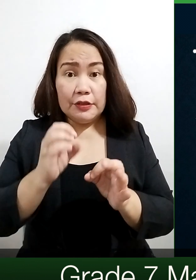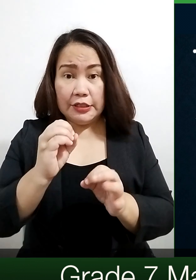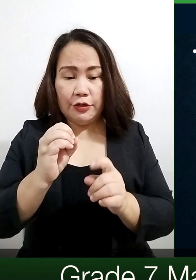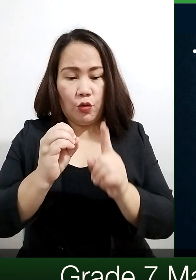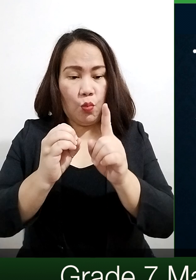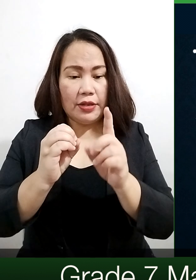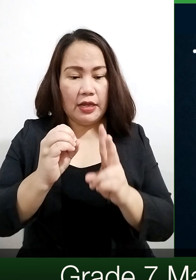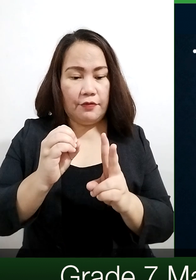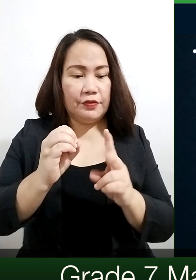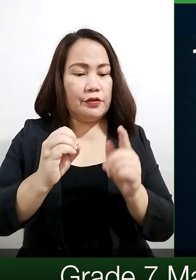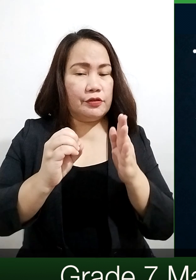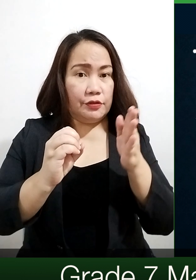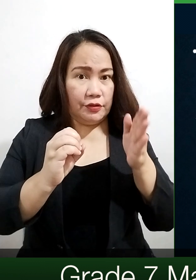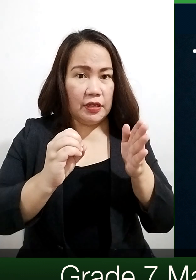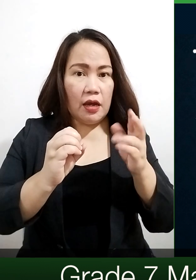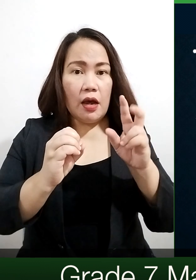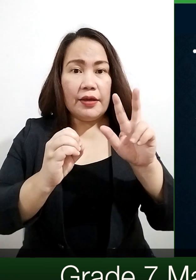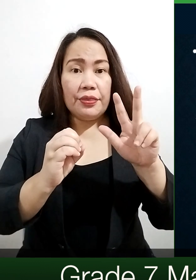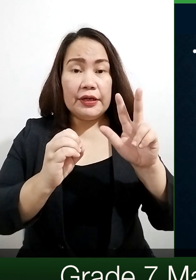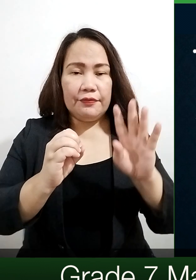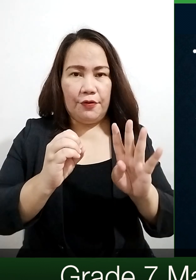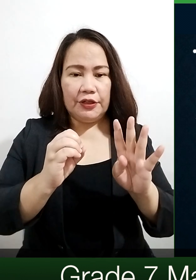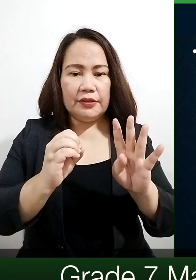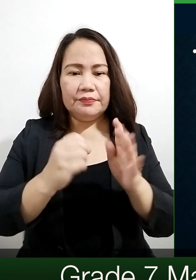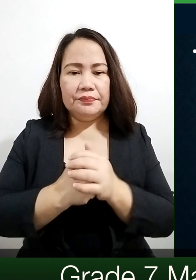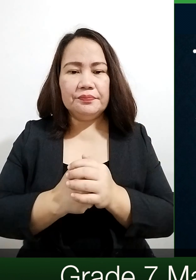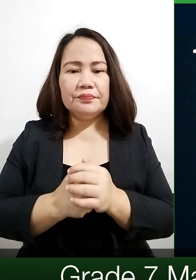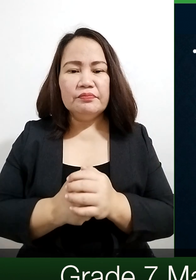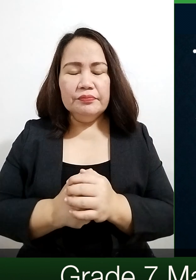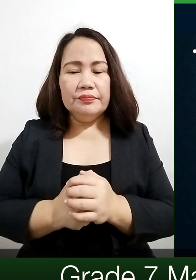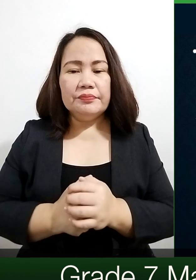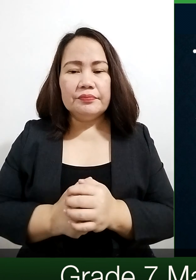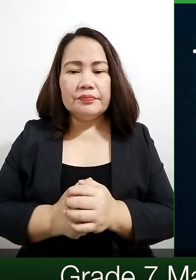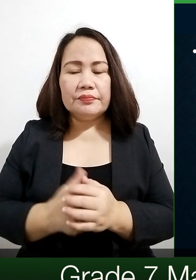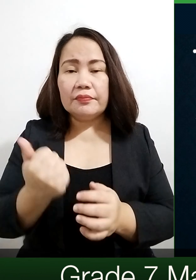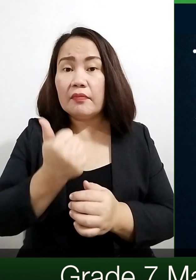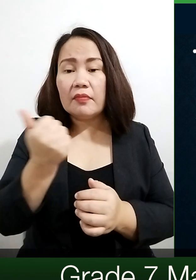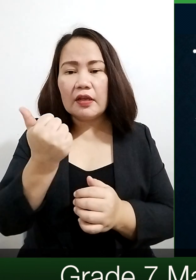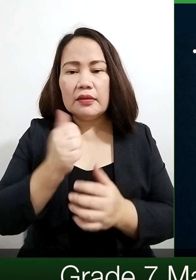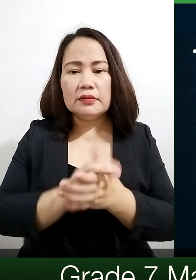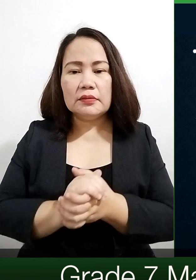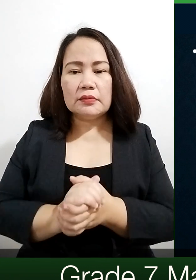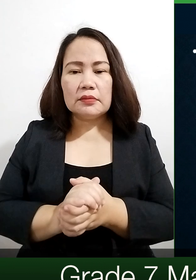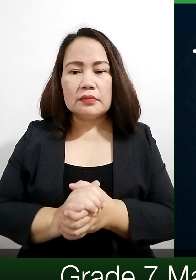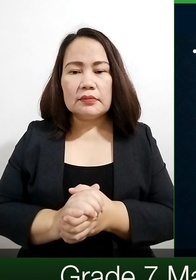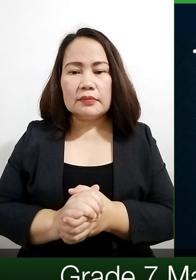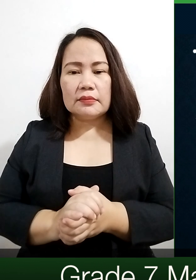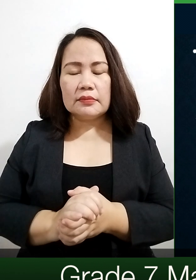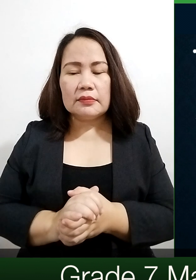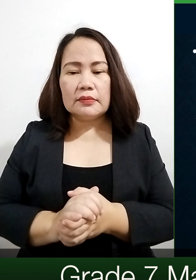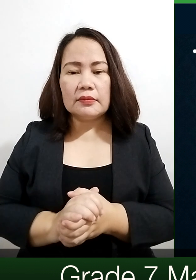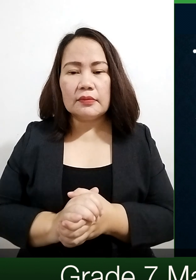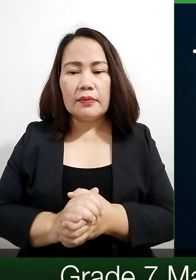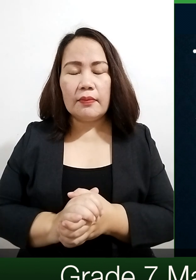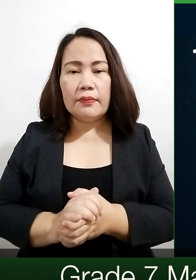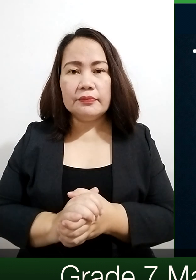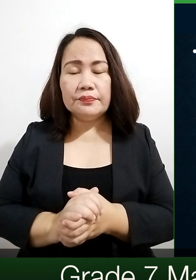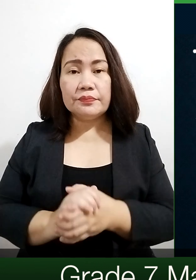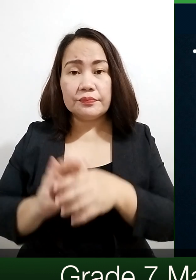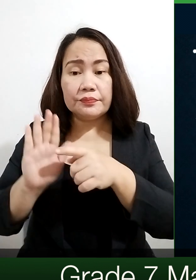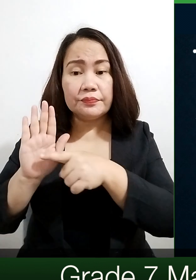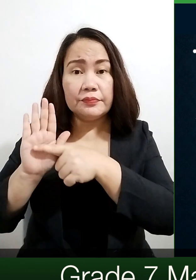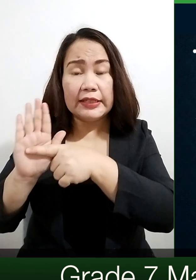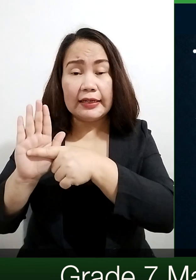this is 3/4. Okay, so dito ang graph niya. Okay, let's have another. So this is an example of